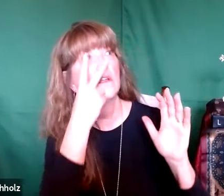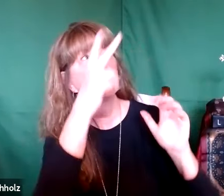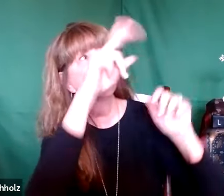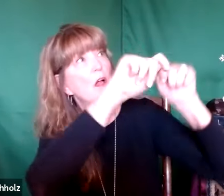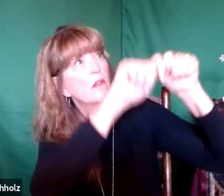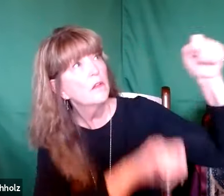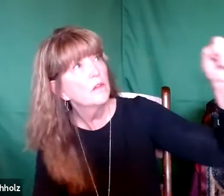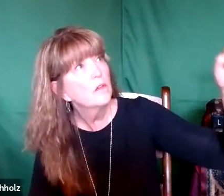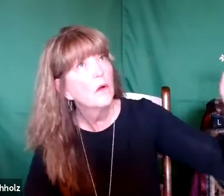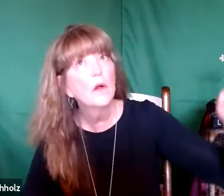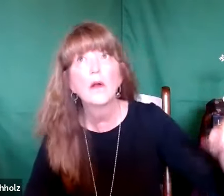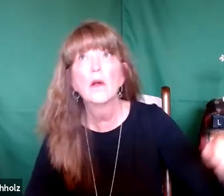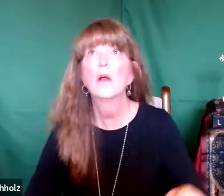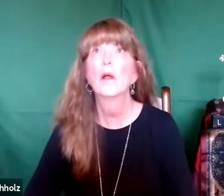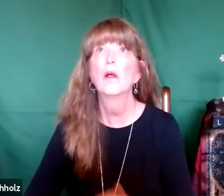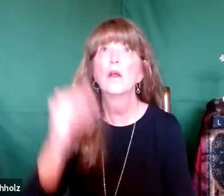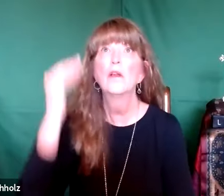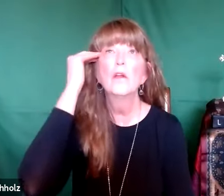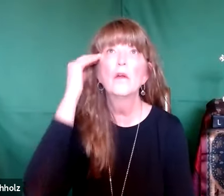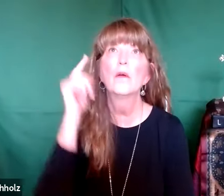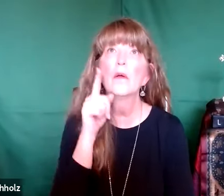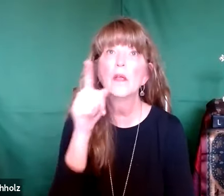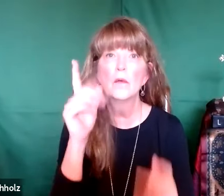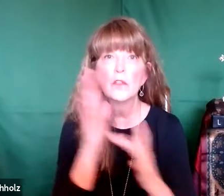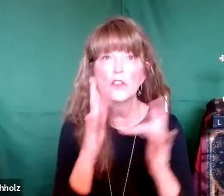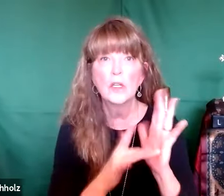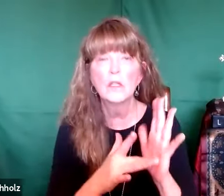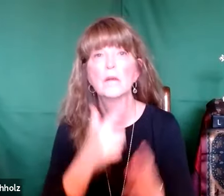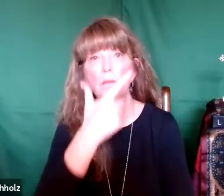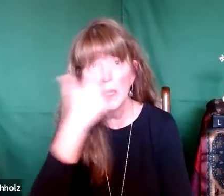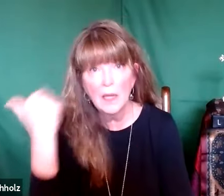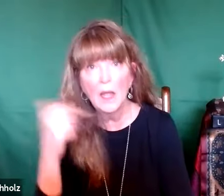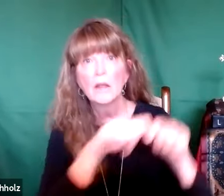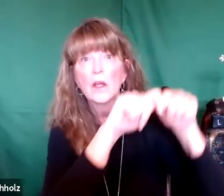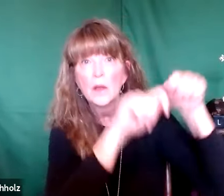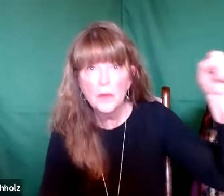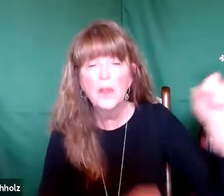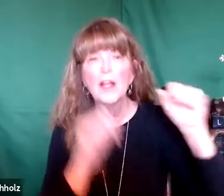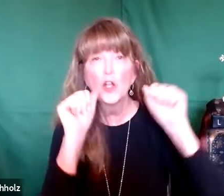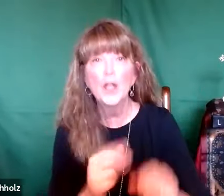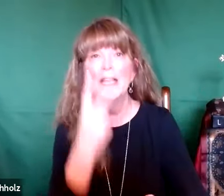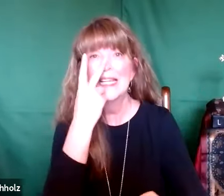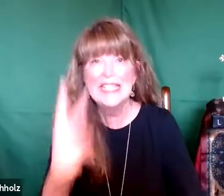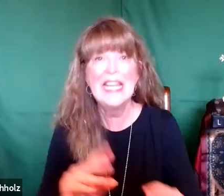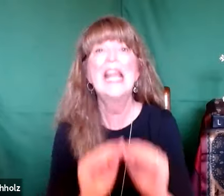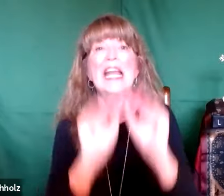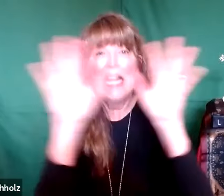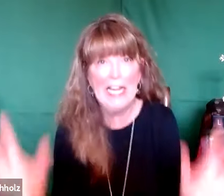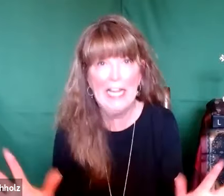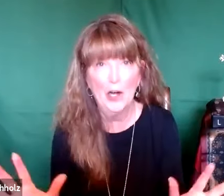who ordered the crucifixion, who saw the temple curtain torn, and who knew who Jesus was. Because